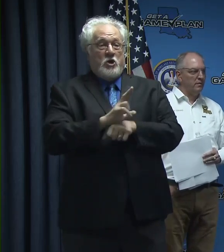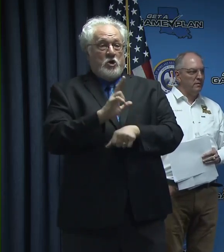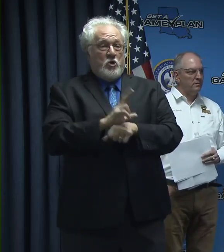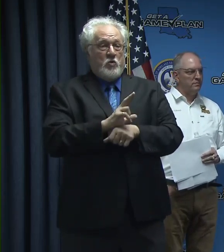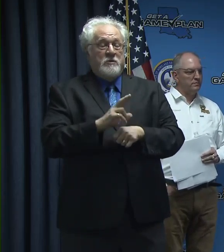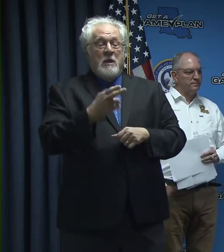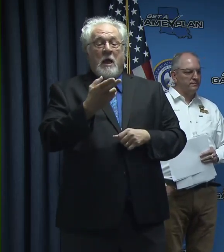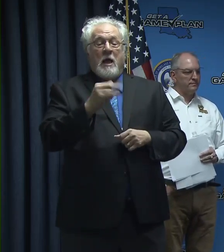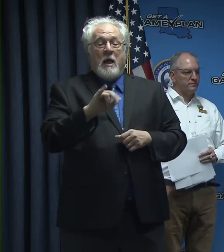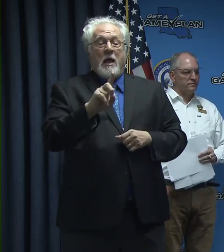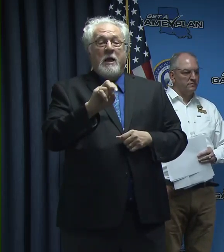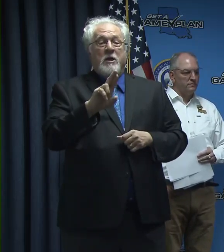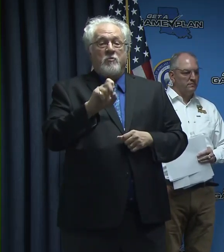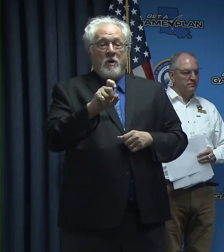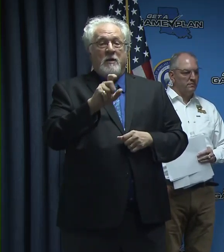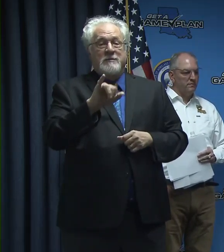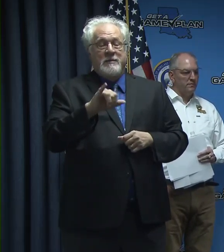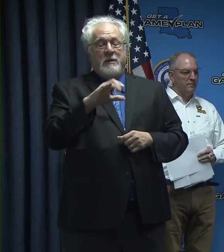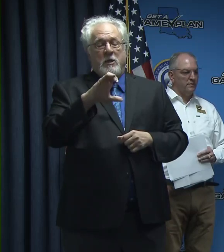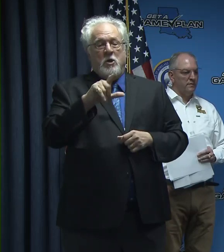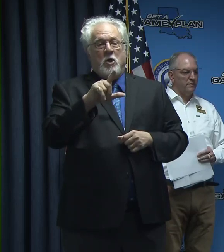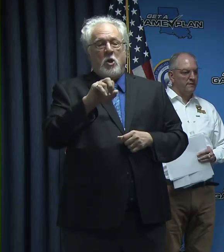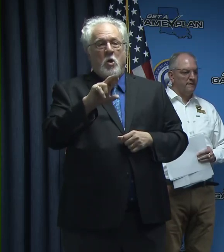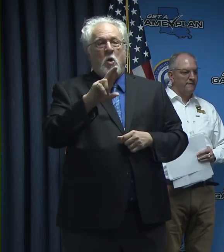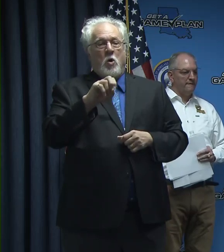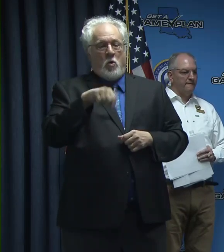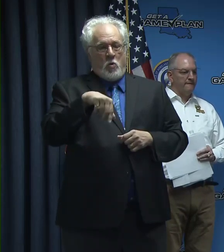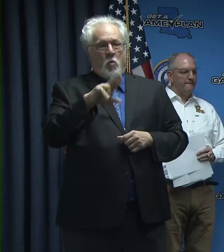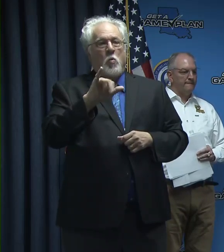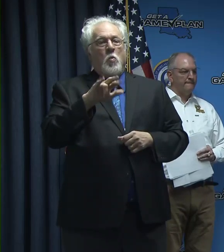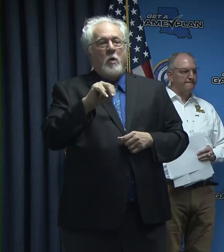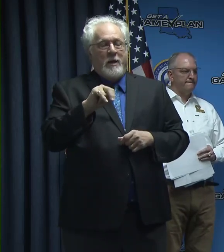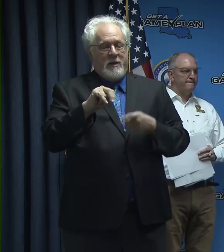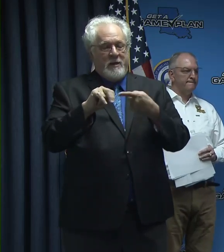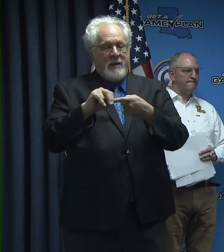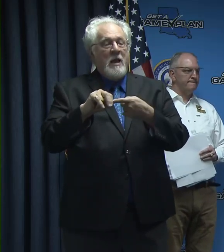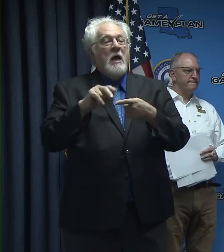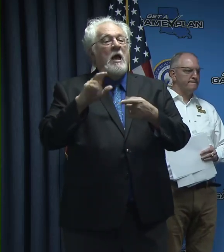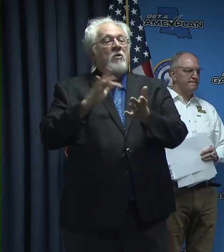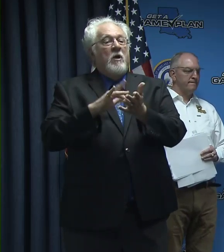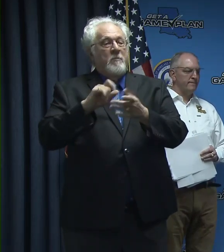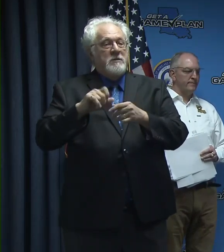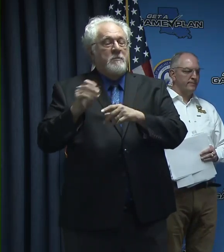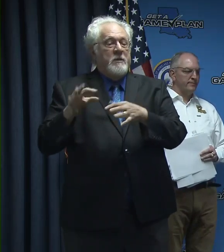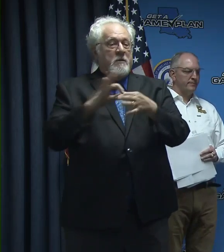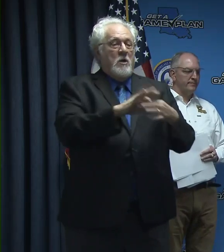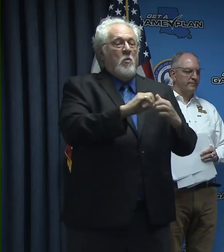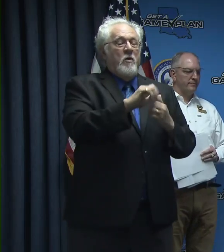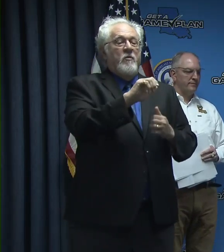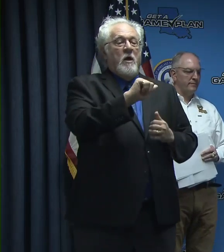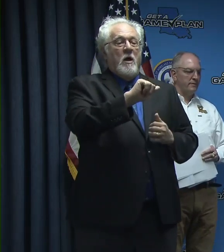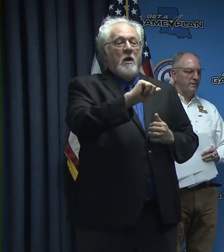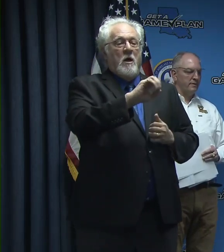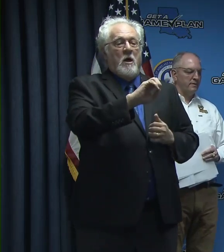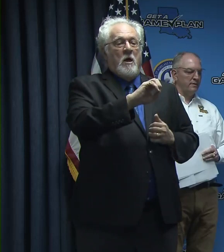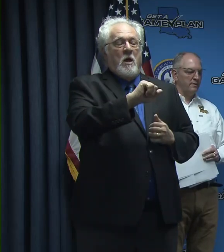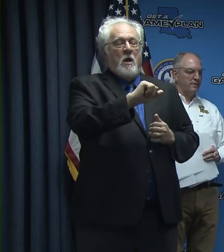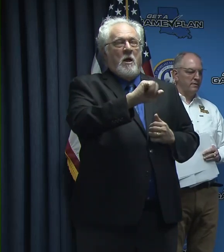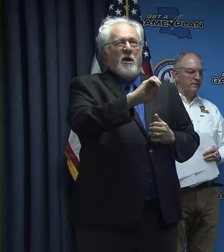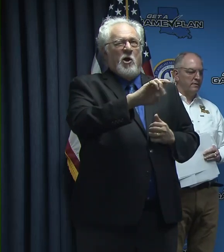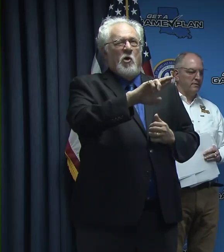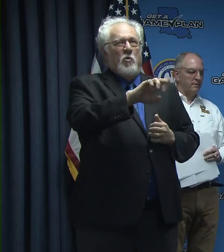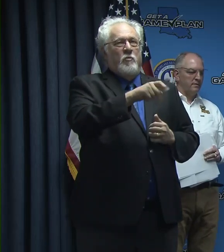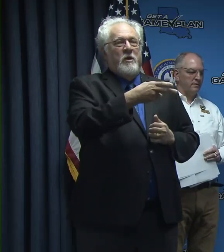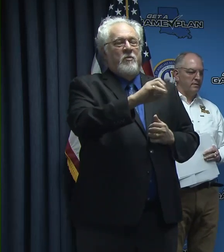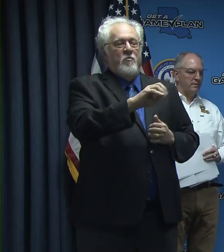utilizing hydroxychloroquine, the drug must be coupled with erythromycin, or more commonly known